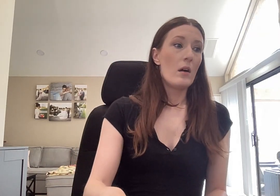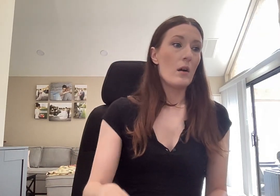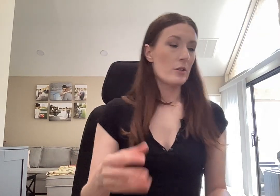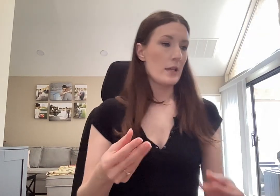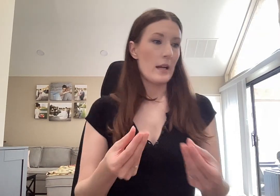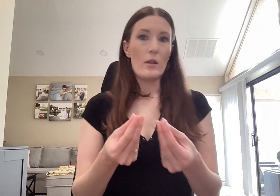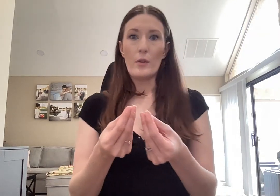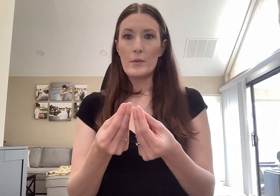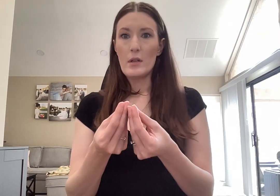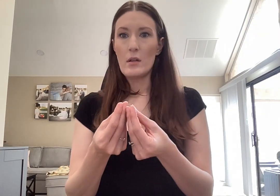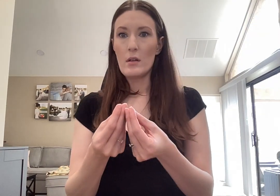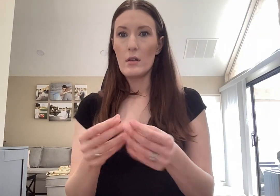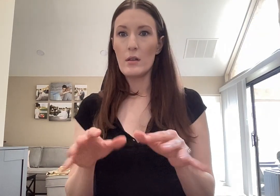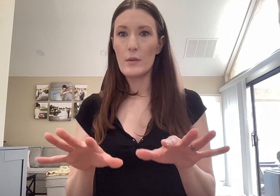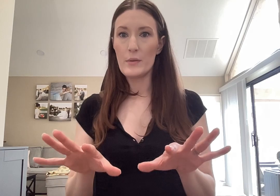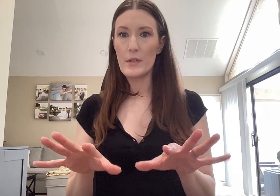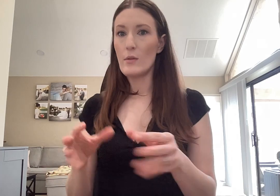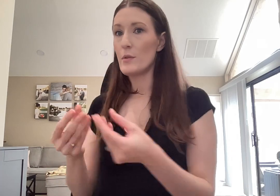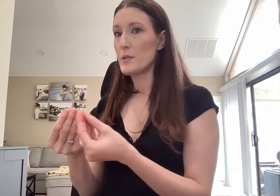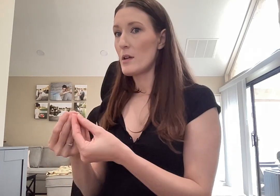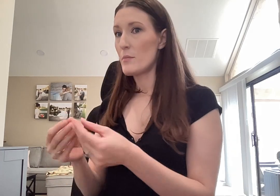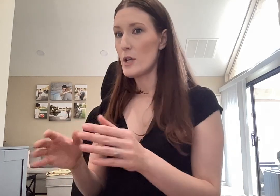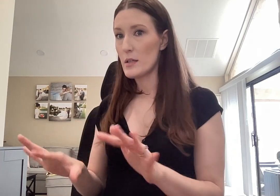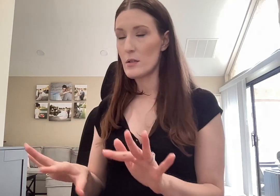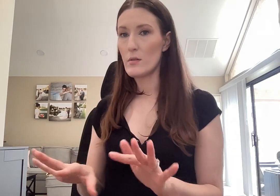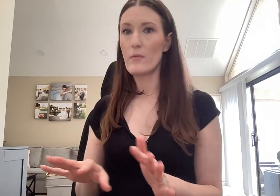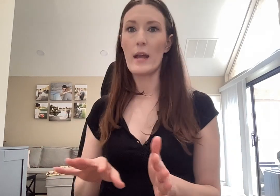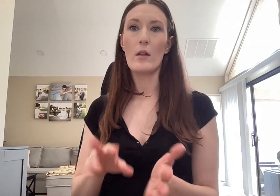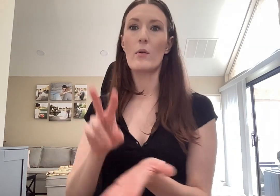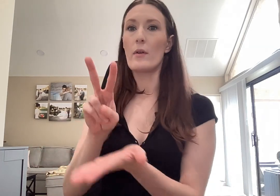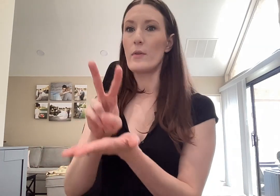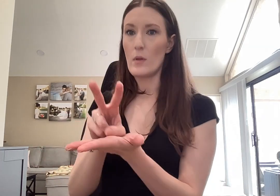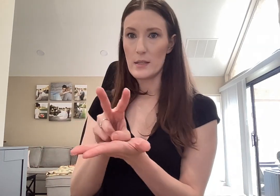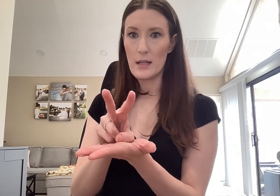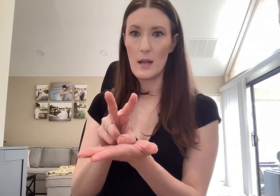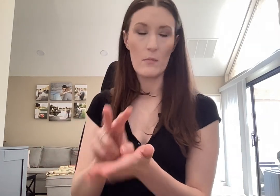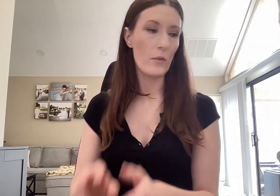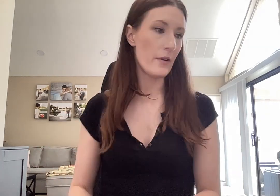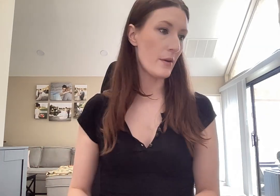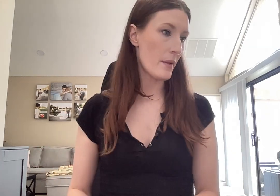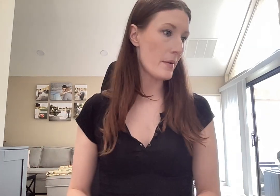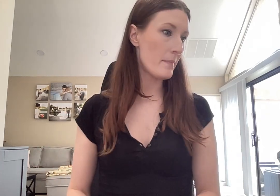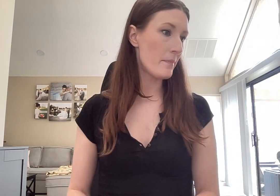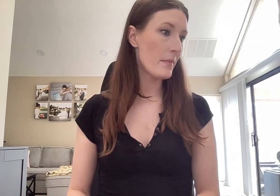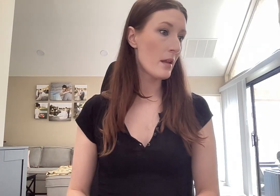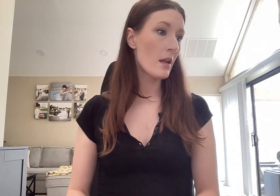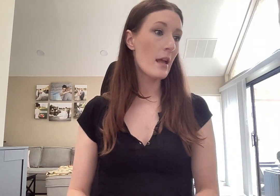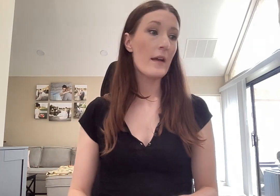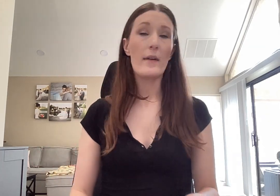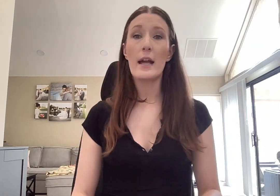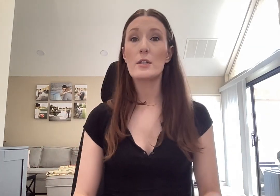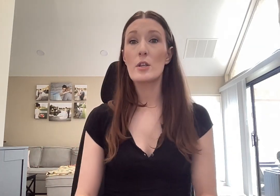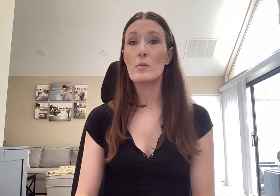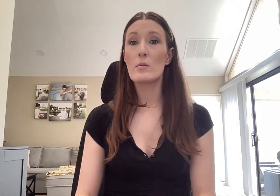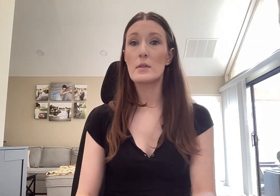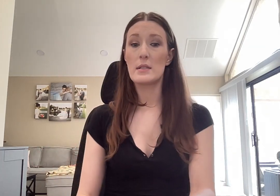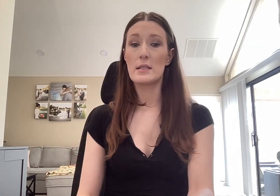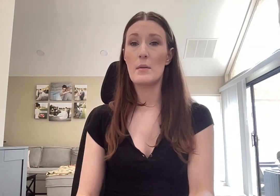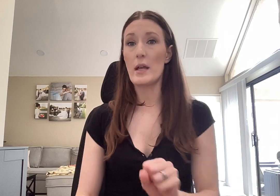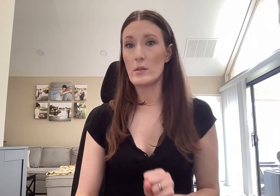Oh, just kidding. Lose. Lose. You lose an object, right? Or if you lost a game. We already know that one. If I ask you to make a